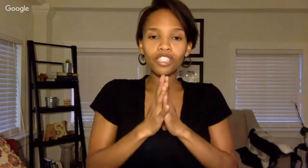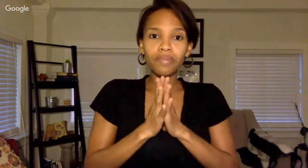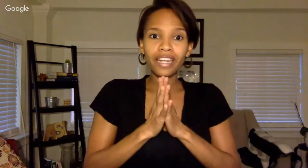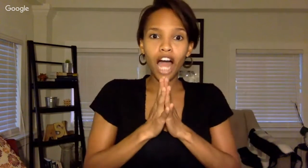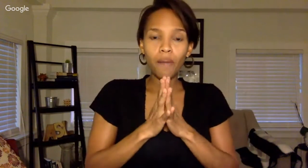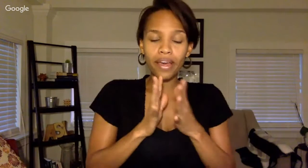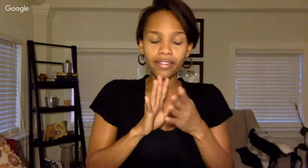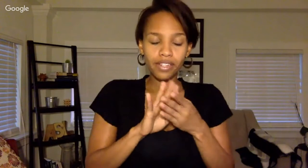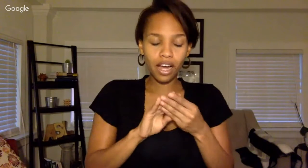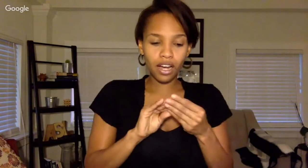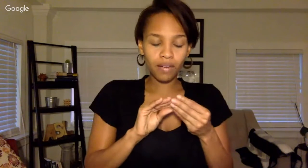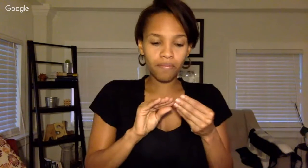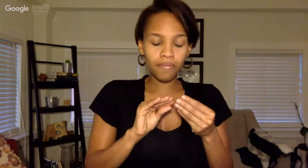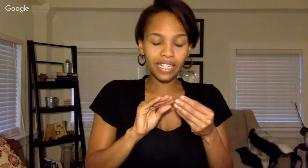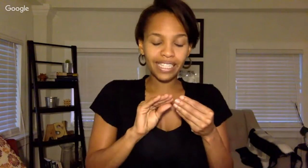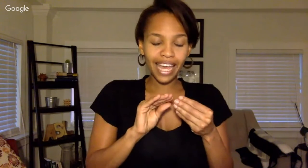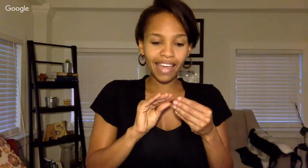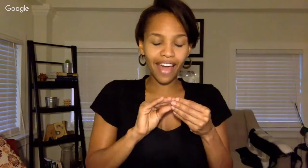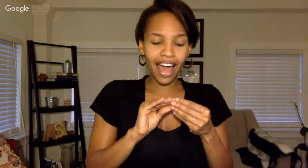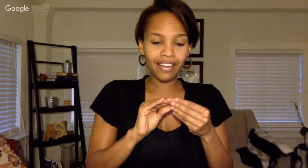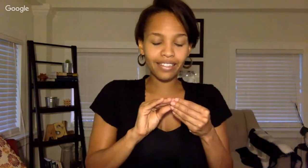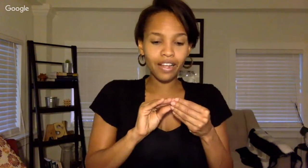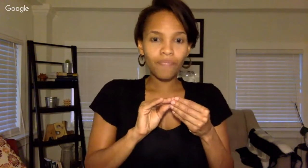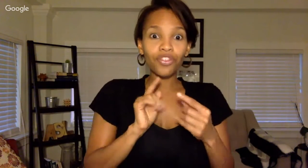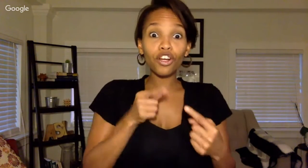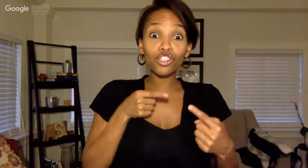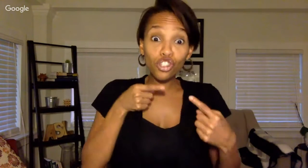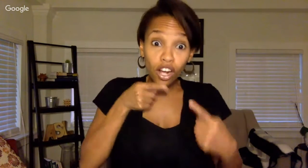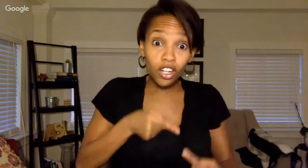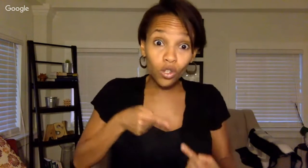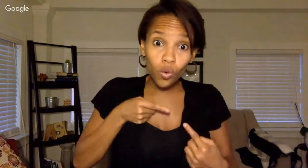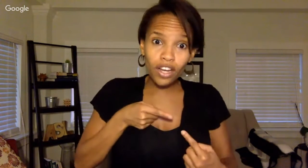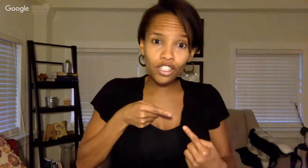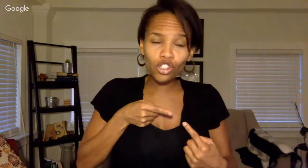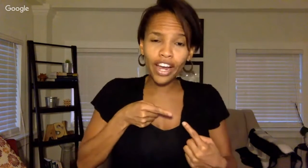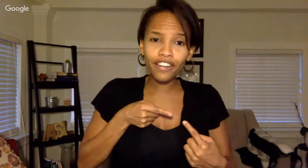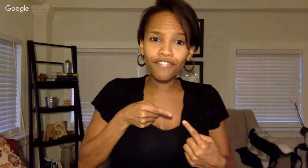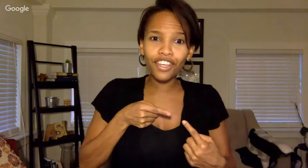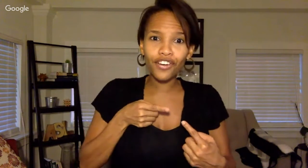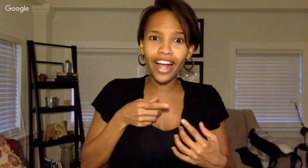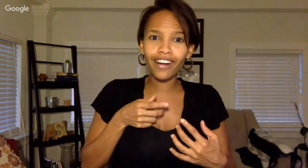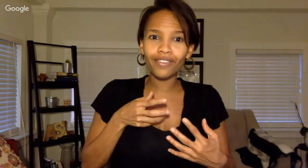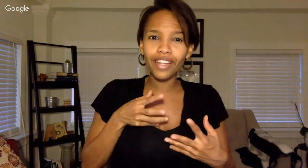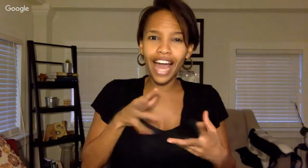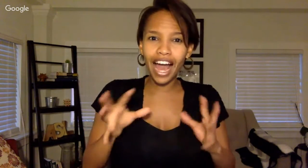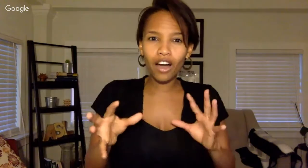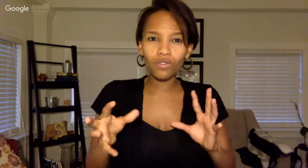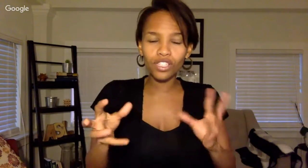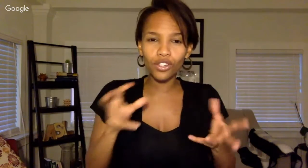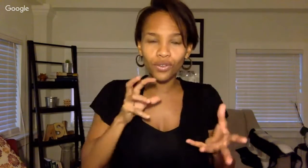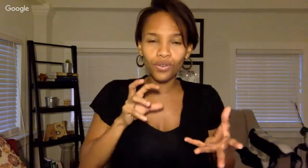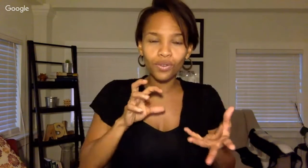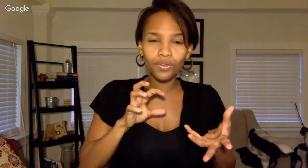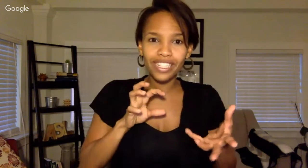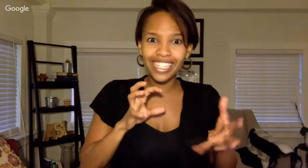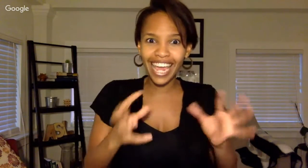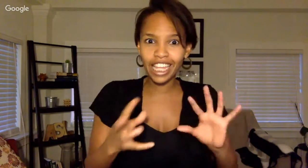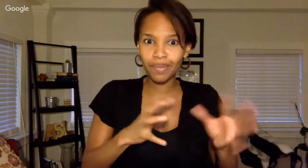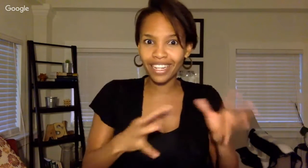made a comment saying that their struggle was trying to figure out how to scan them into the